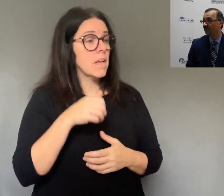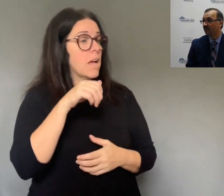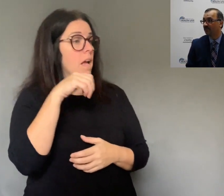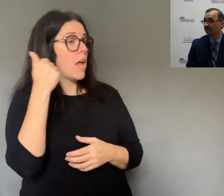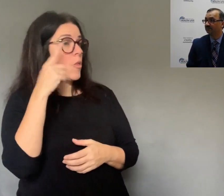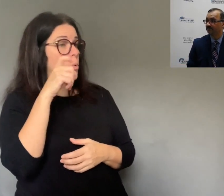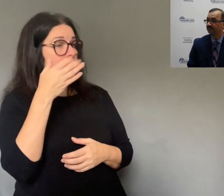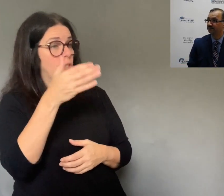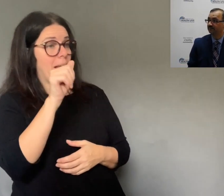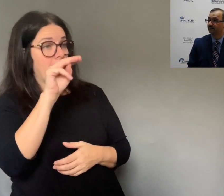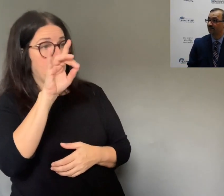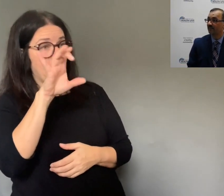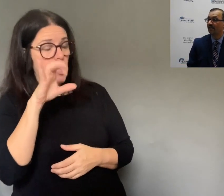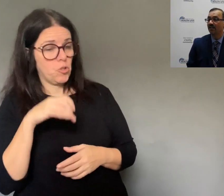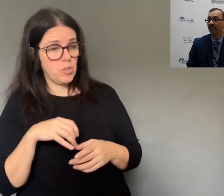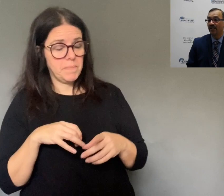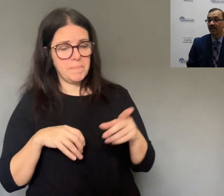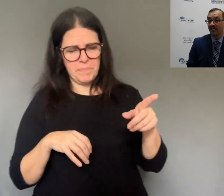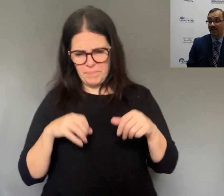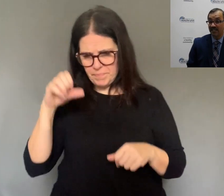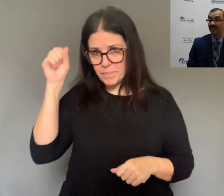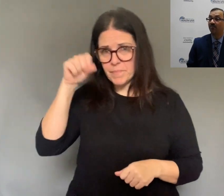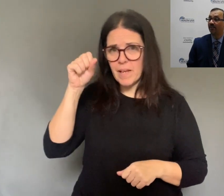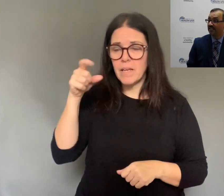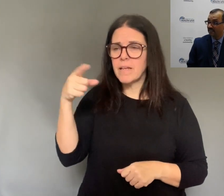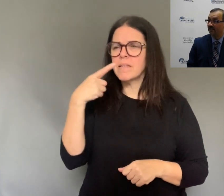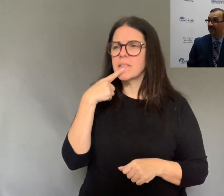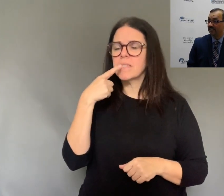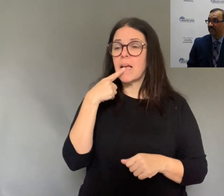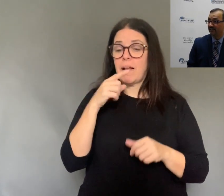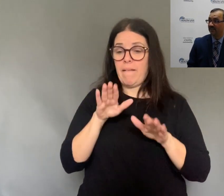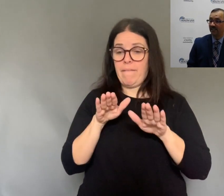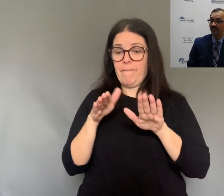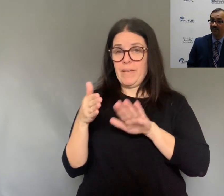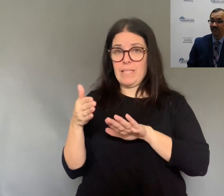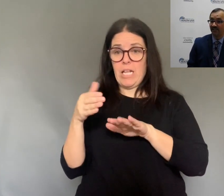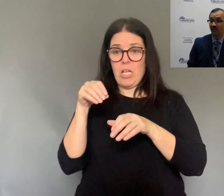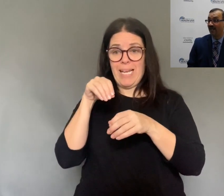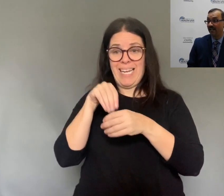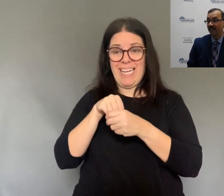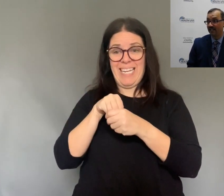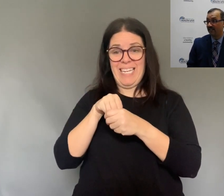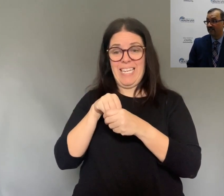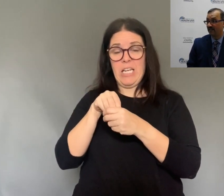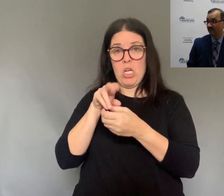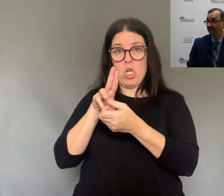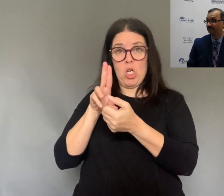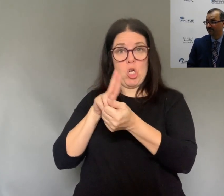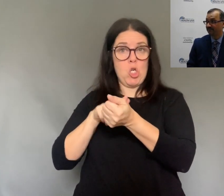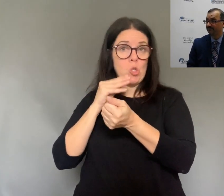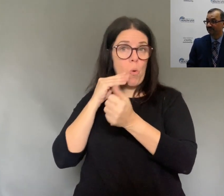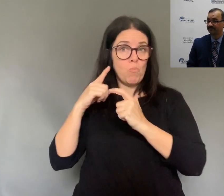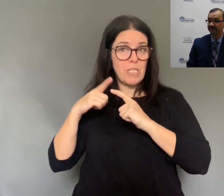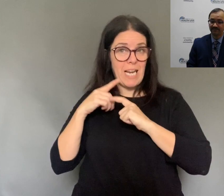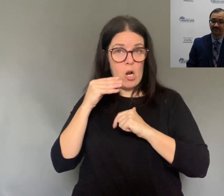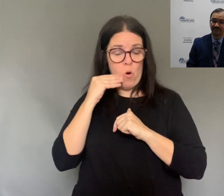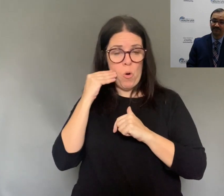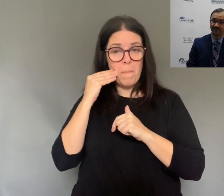appropriate treatment. So do you see that happening at some point? At some point, definitely, yes. Yeah, but when, I can't say.